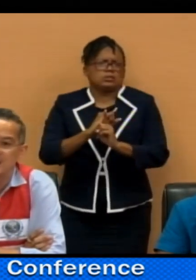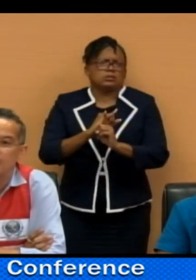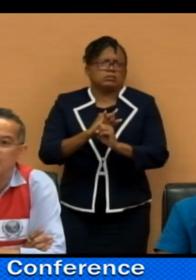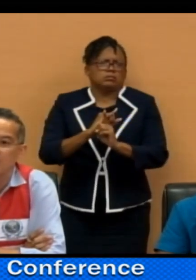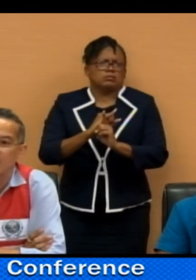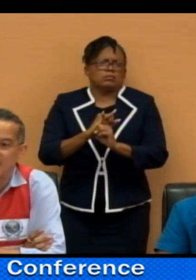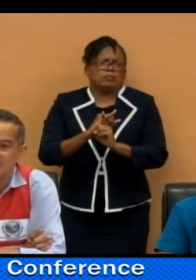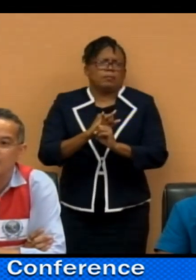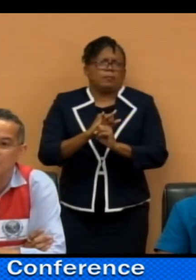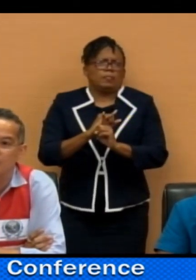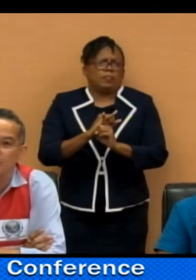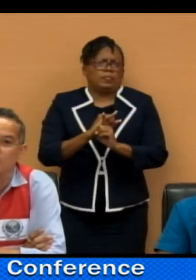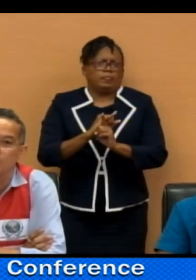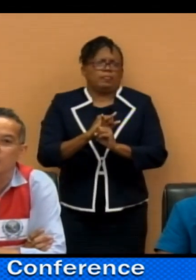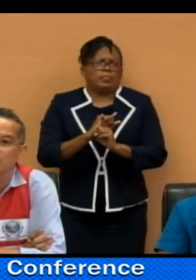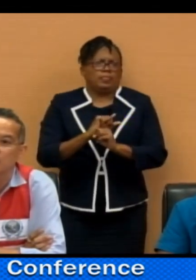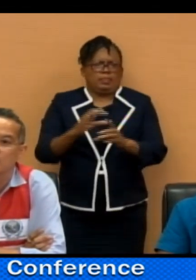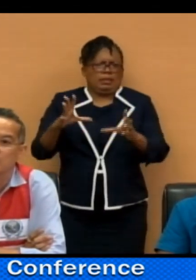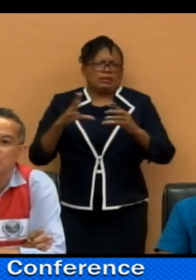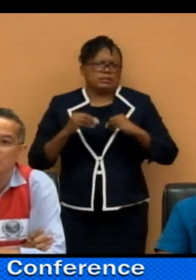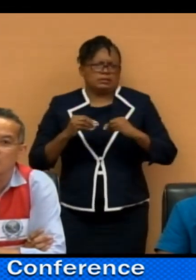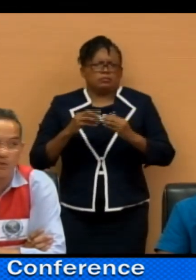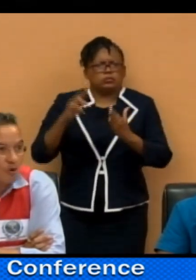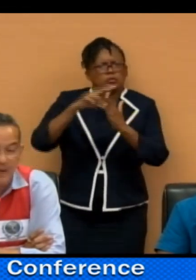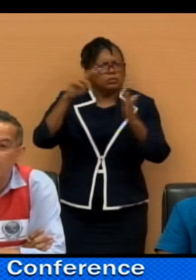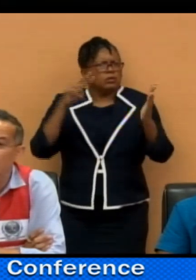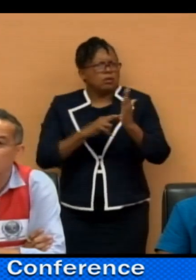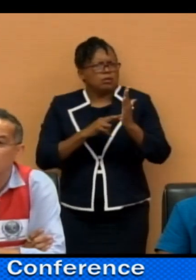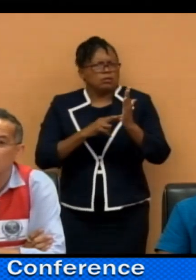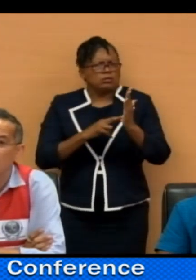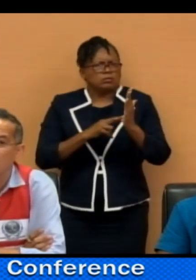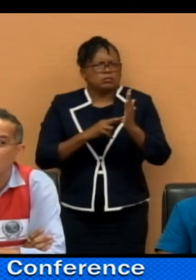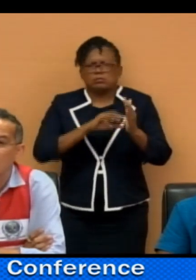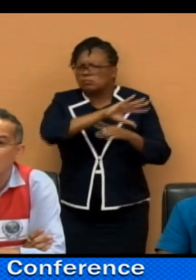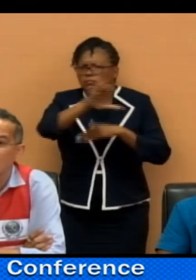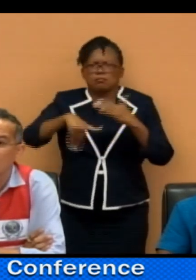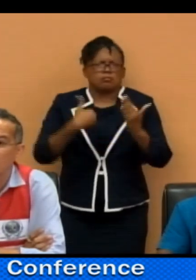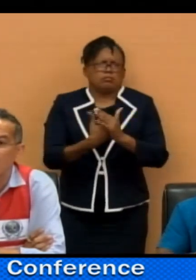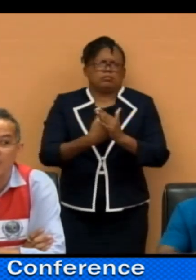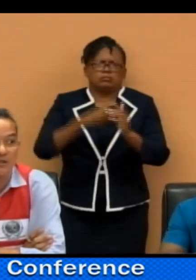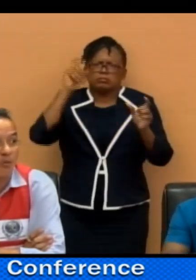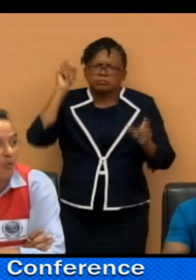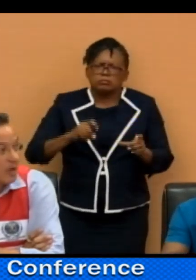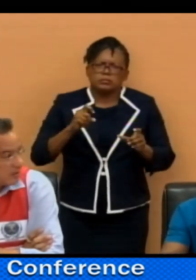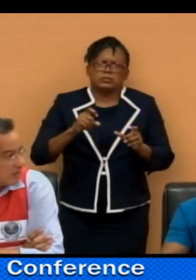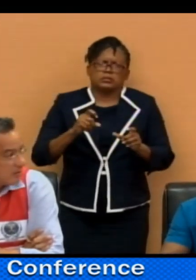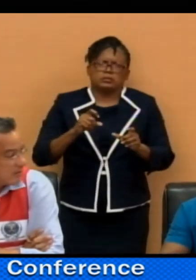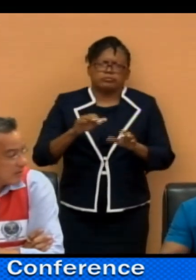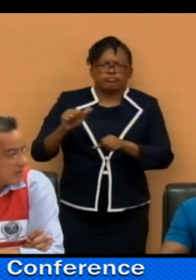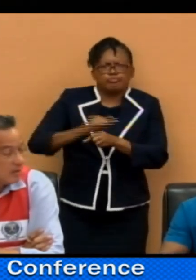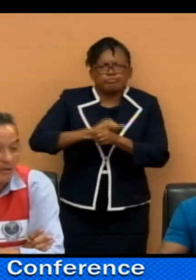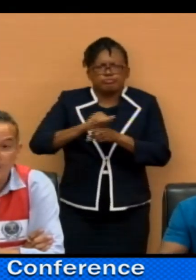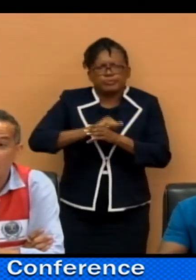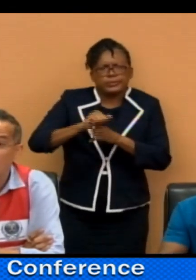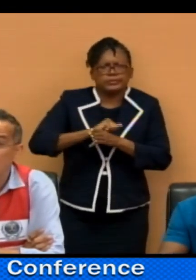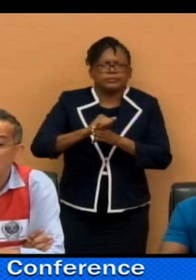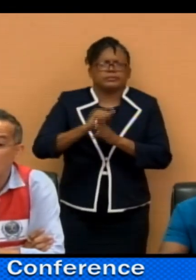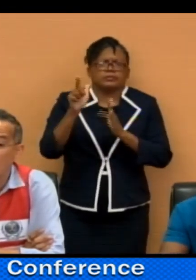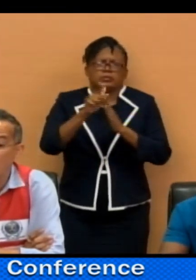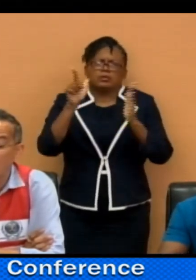an exception to the rule. No member, regardless of what the